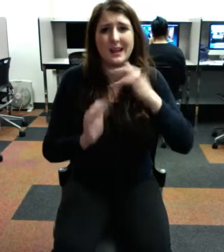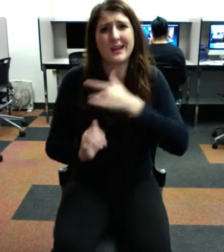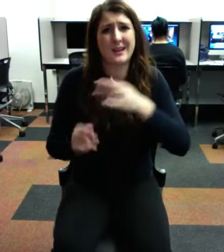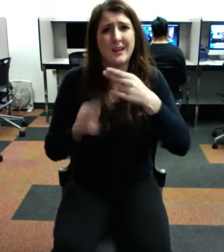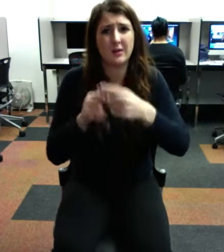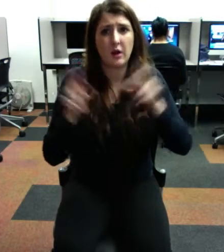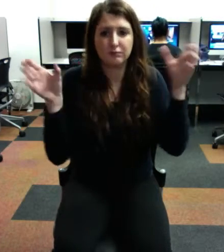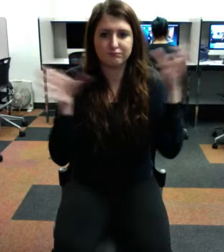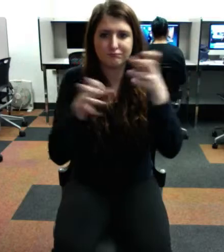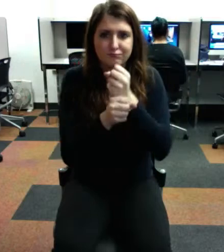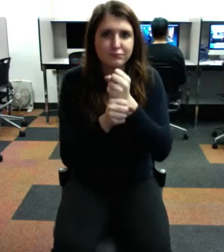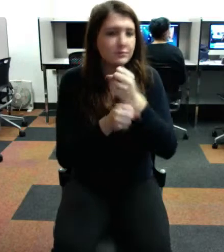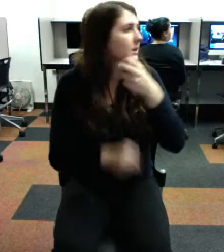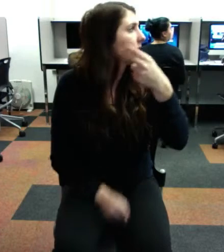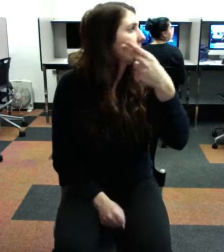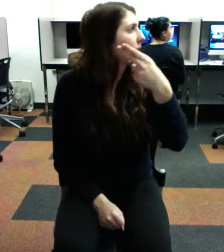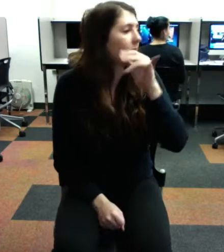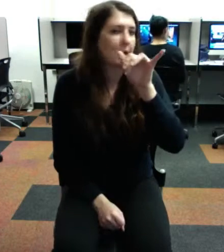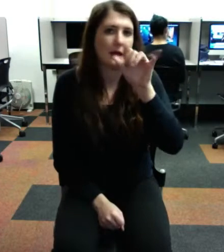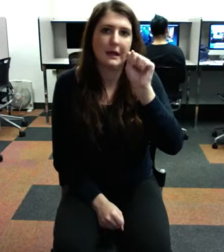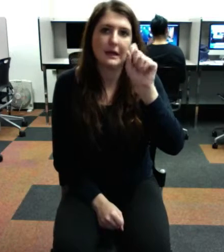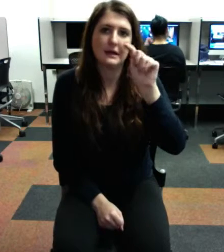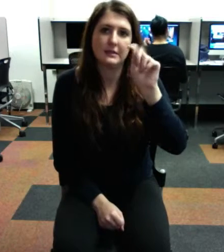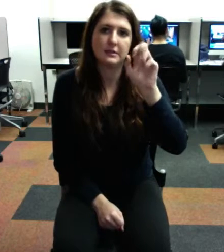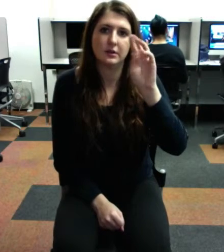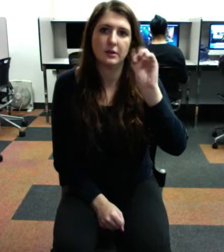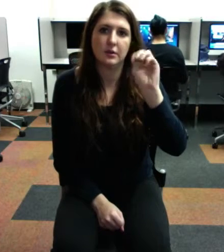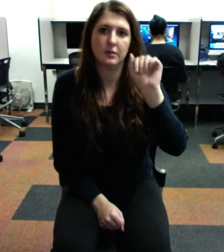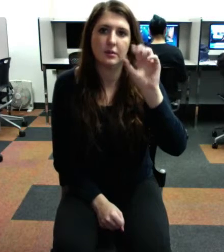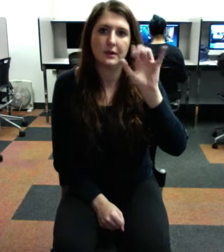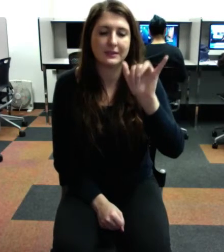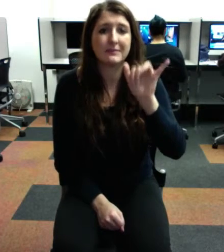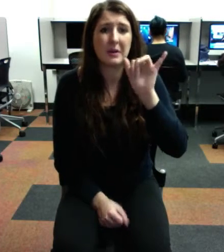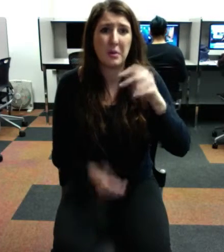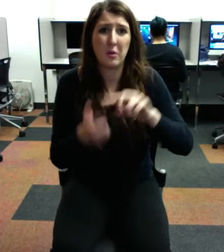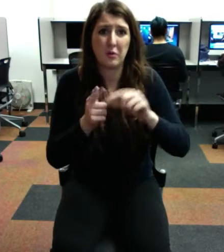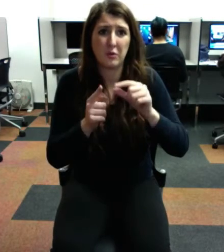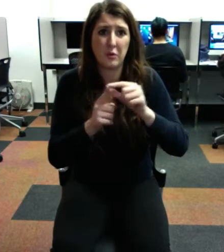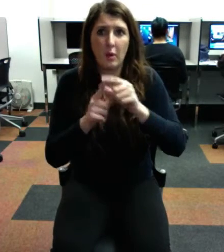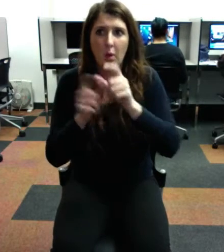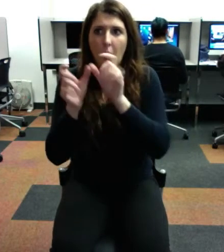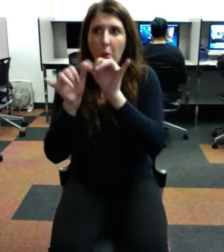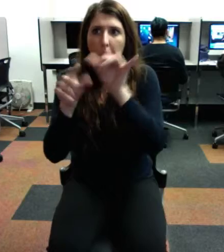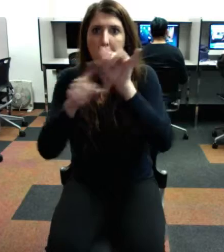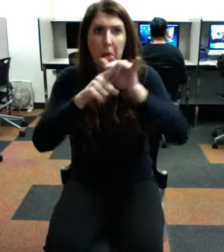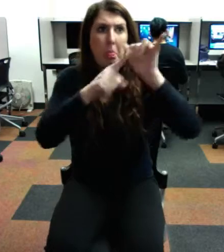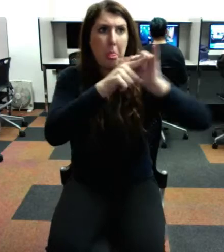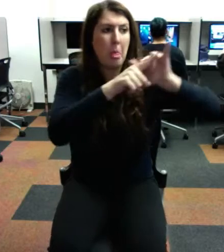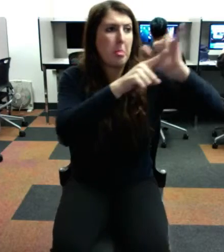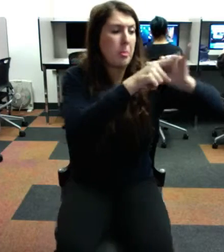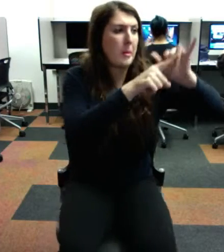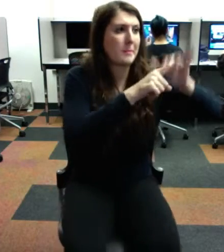Just because these words may look intimidating, doesn't mean that they have to be. Simply learning basic